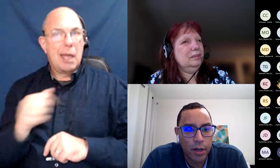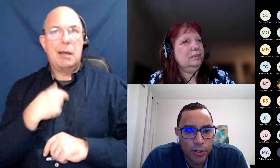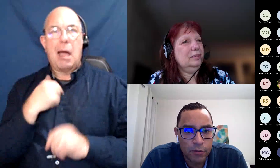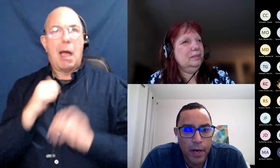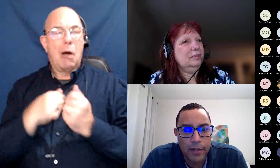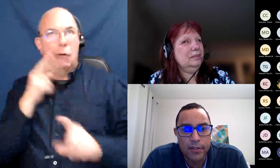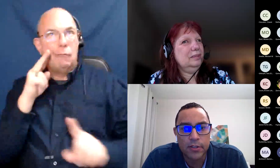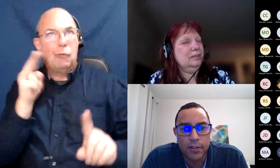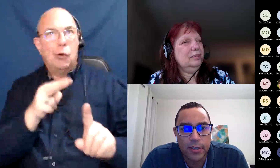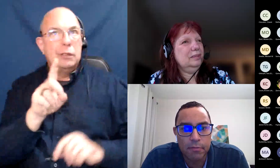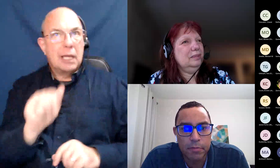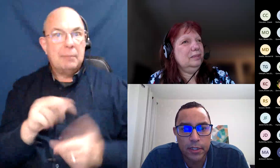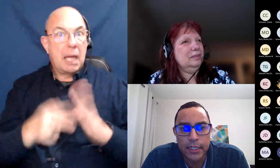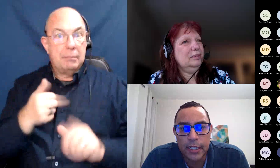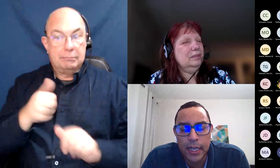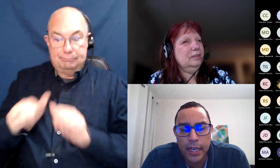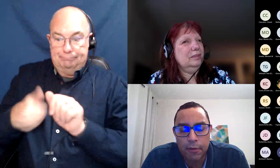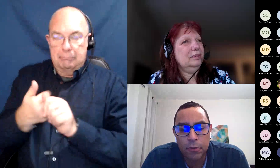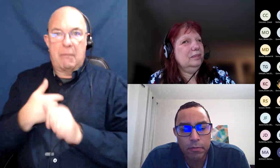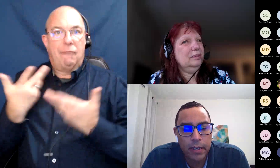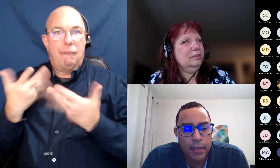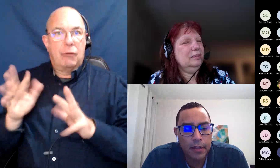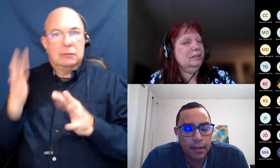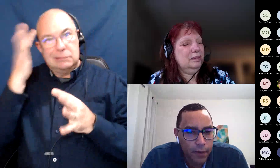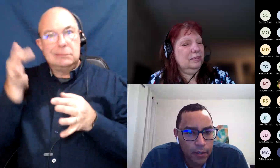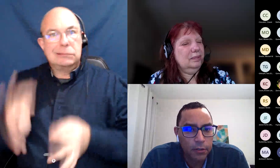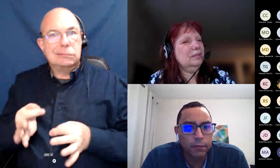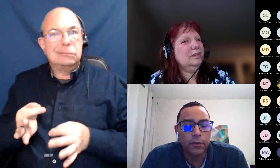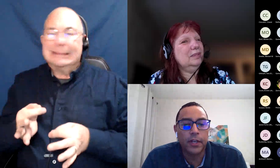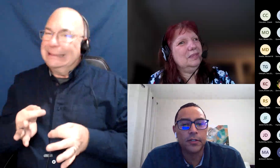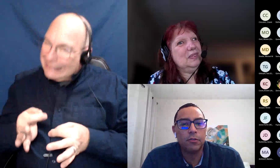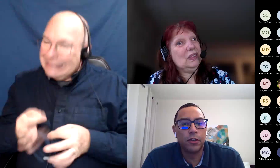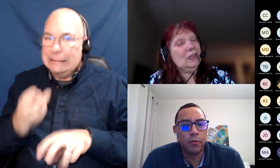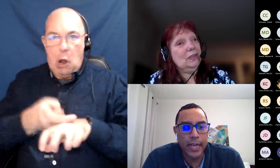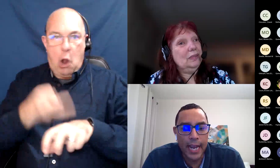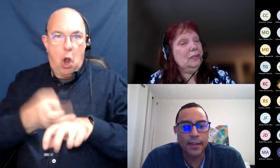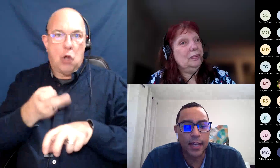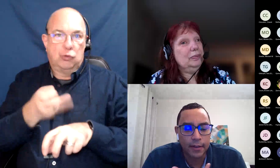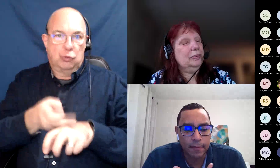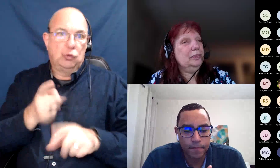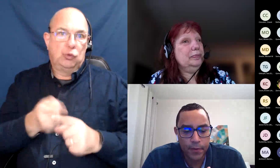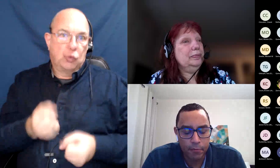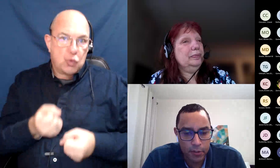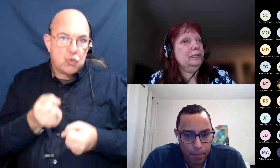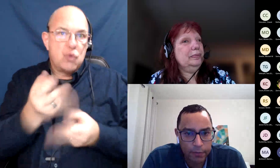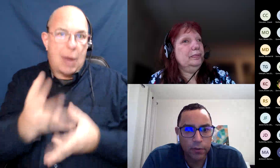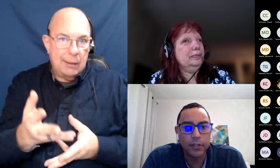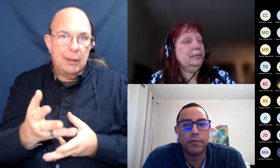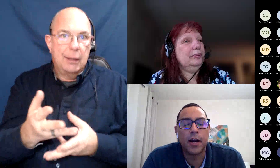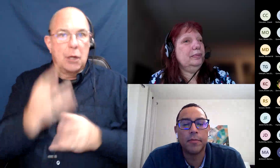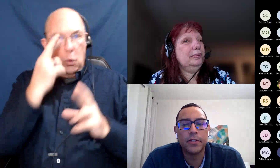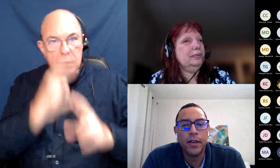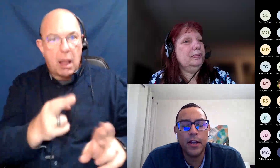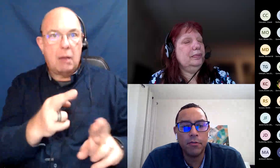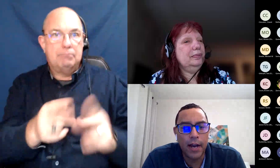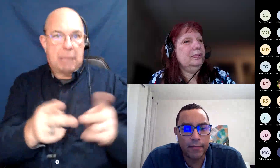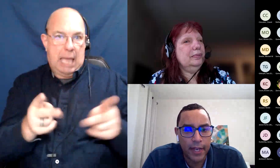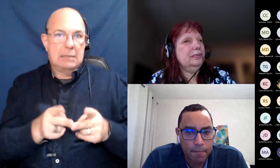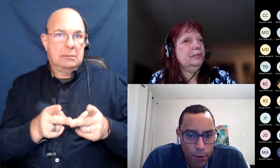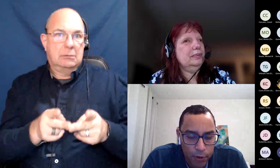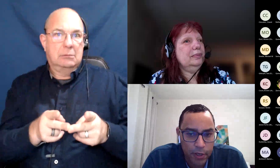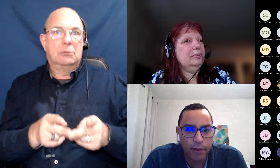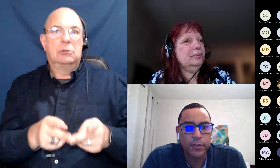manager, unconscious biases on disability, it will be difficult for us to create that respectful environment,